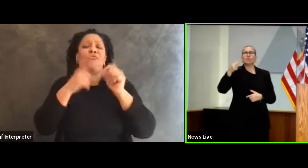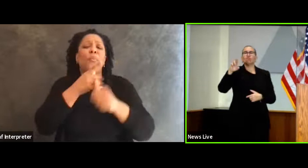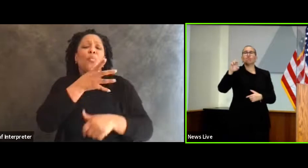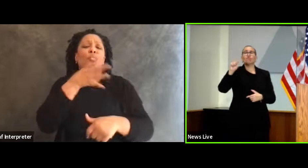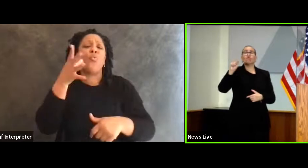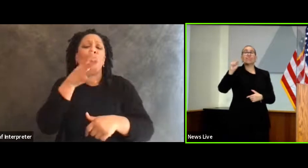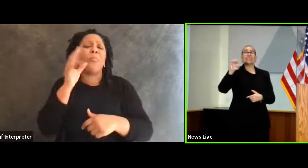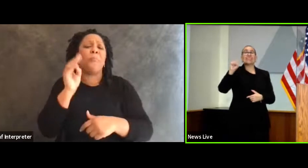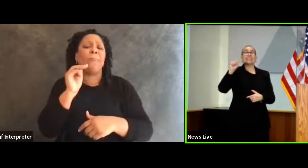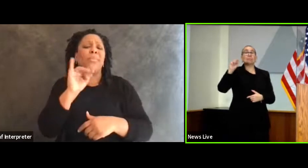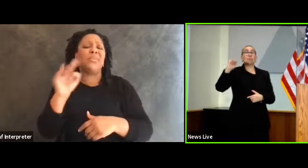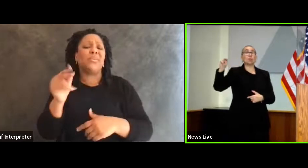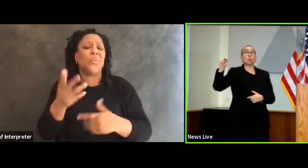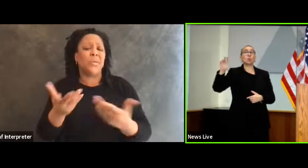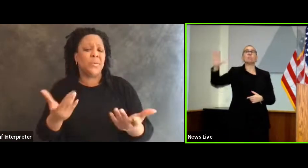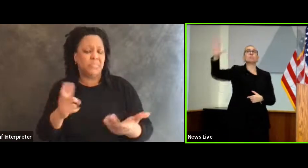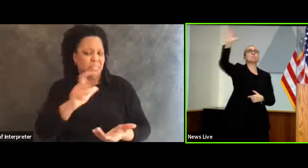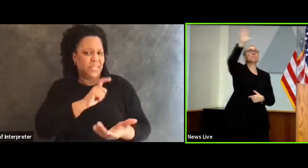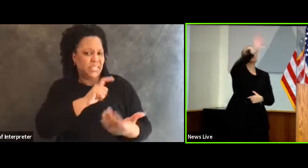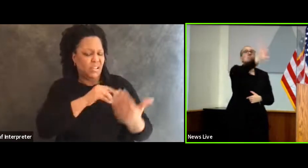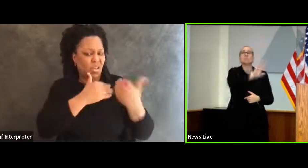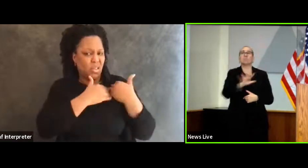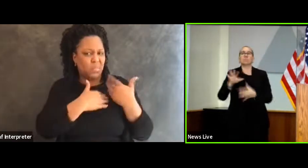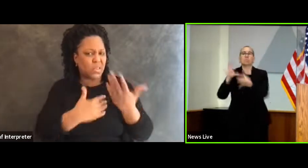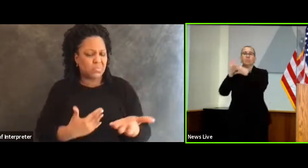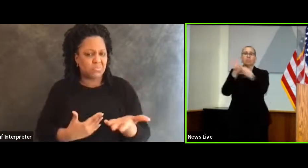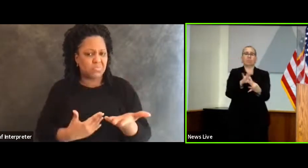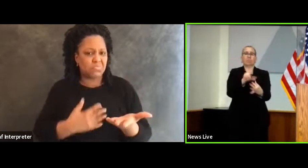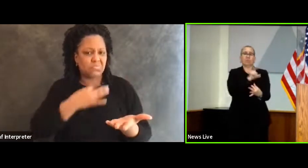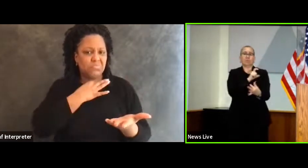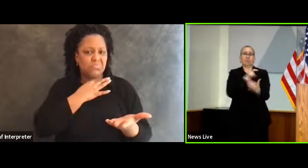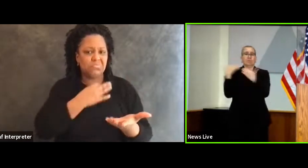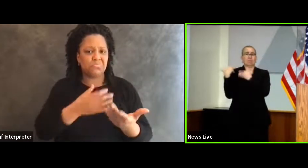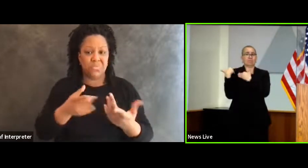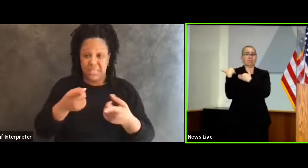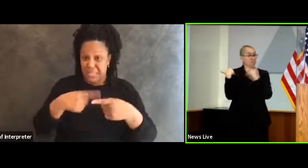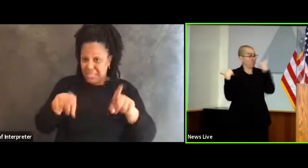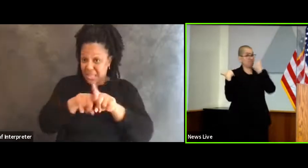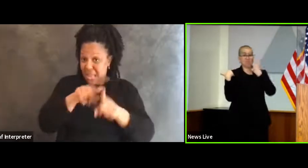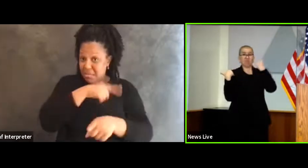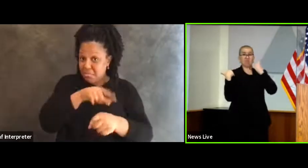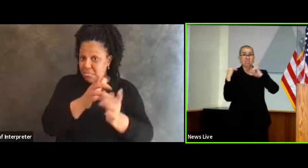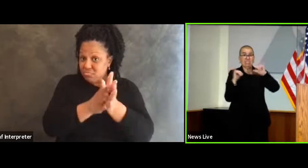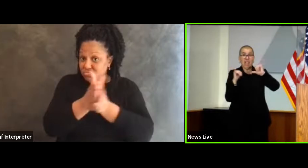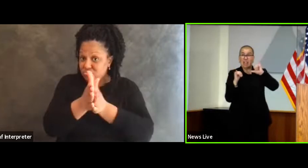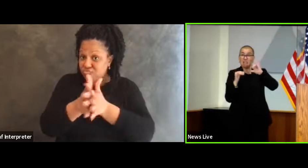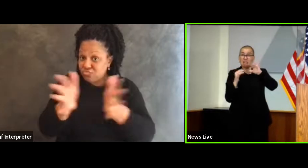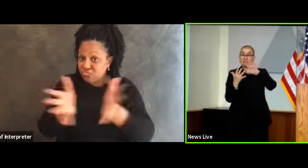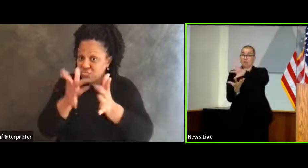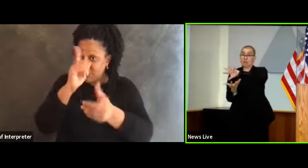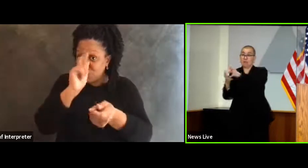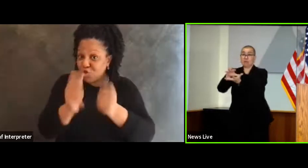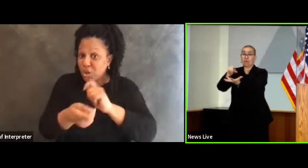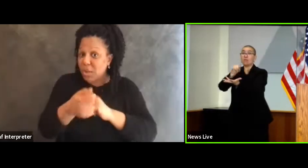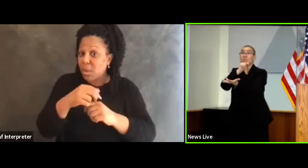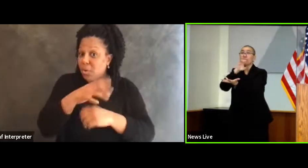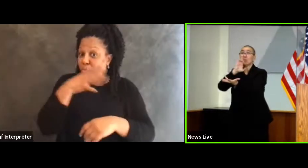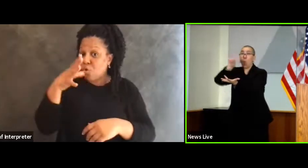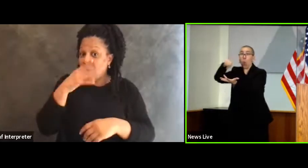police accountability. Is there the same desire to make a change outside the Twin Cities?